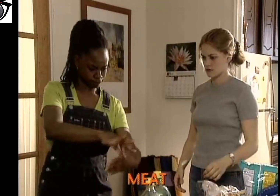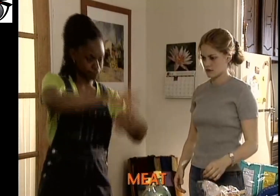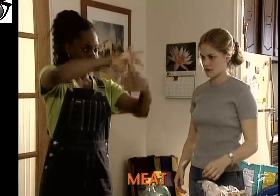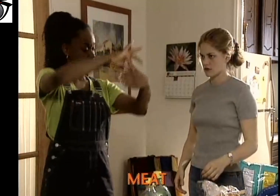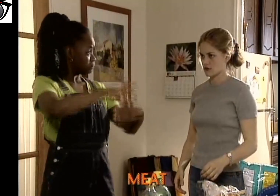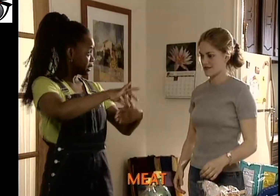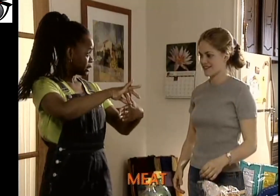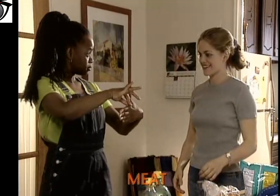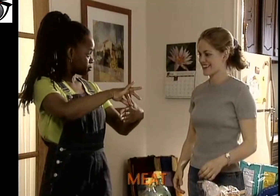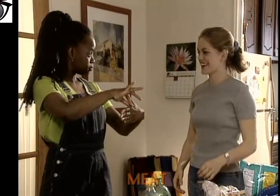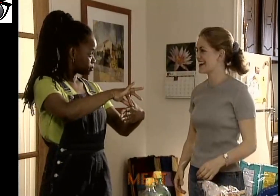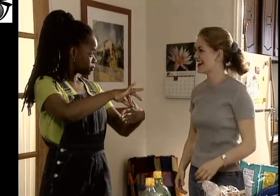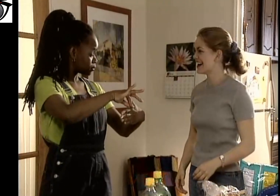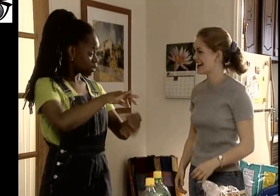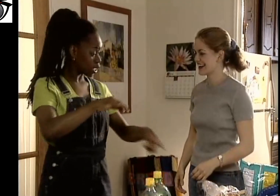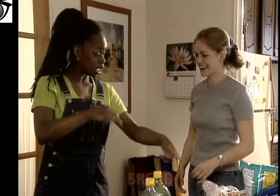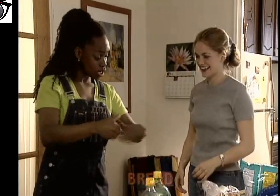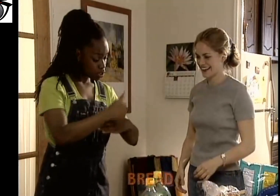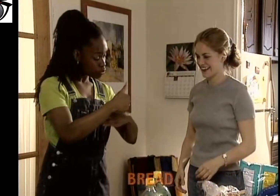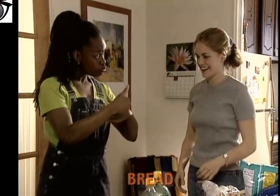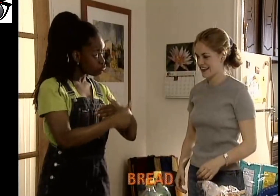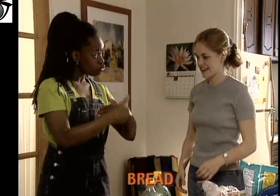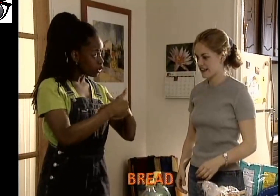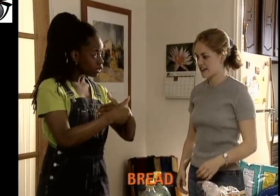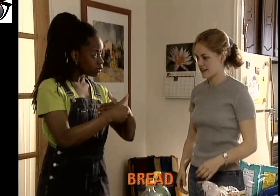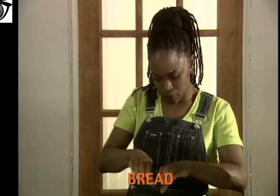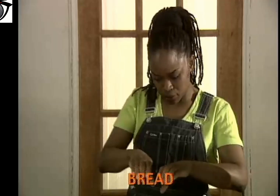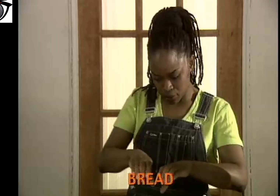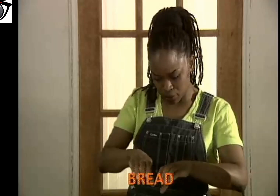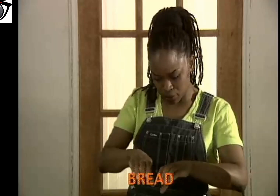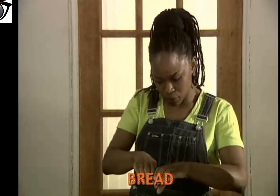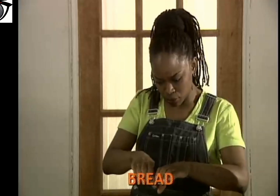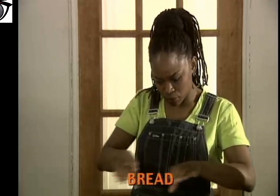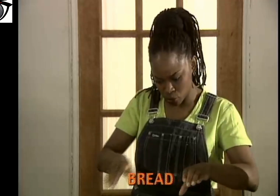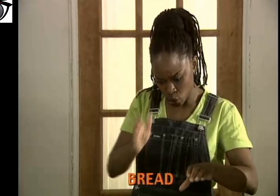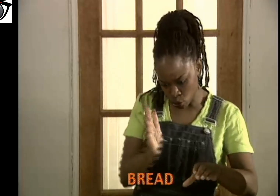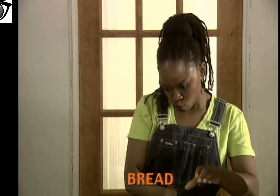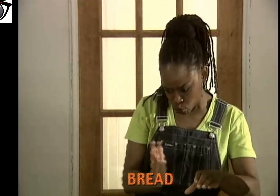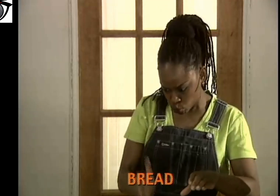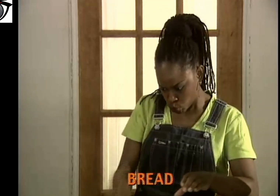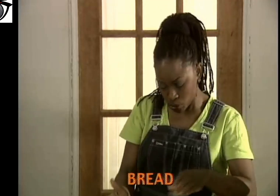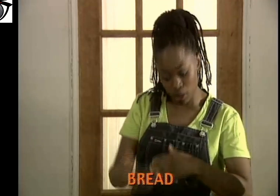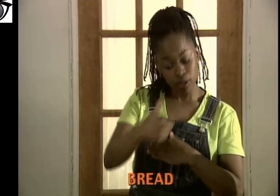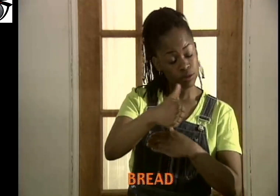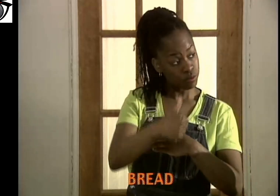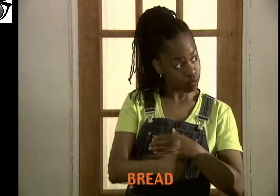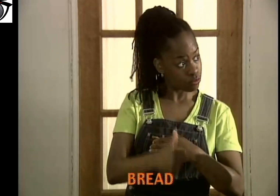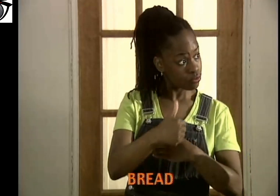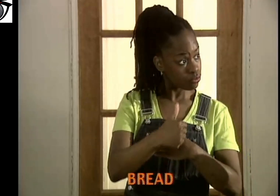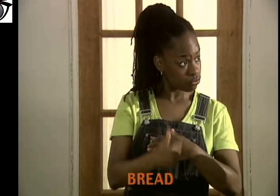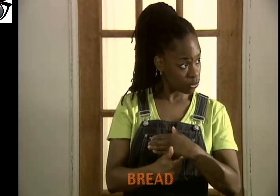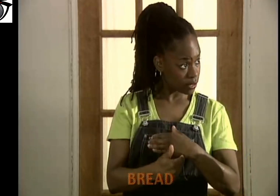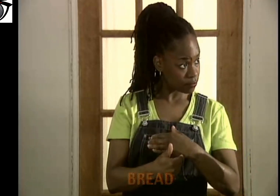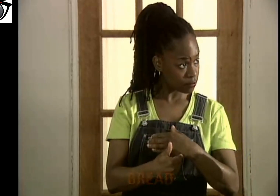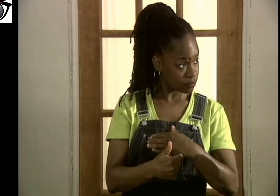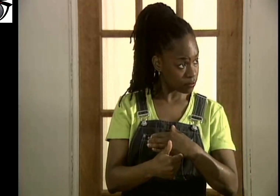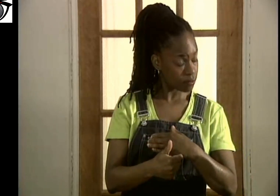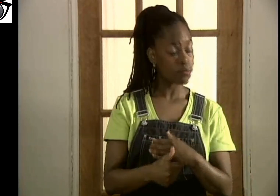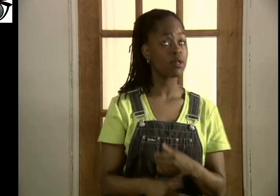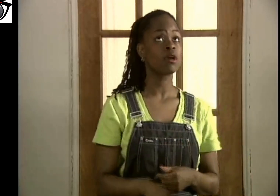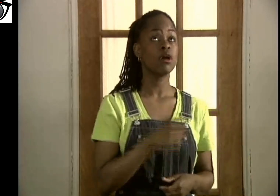you're grabbing a piece of meat. Bread, like you're slicing bread.